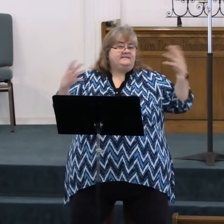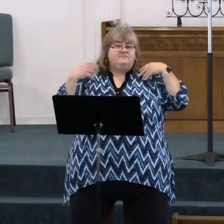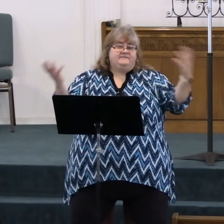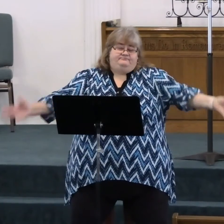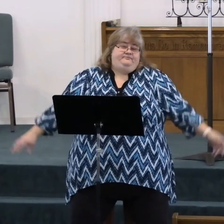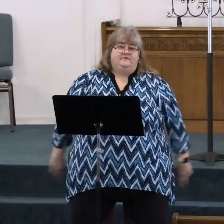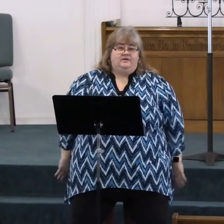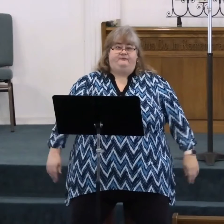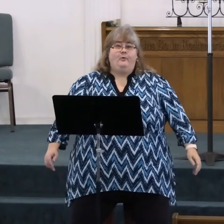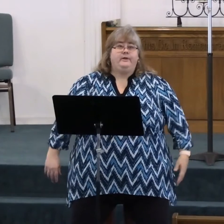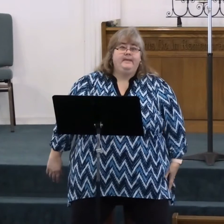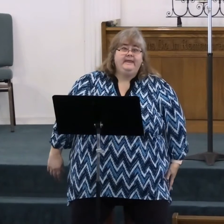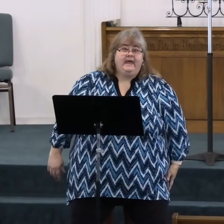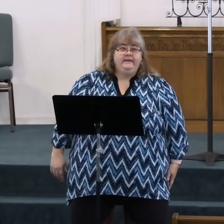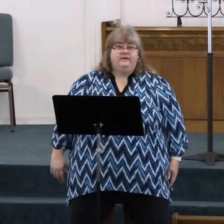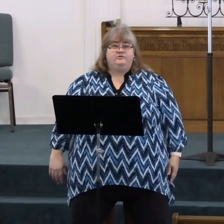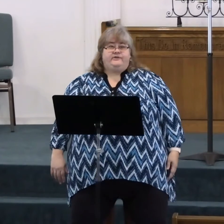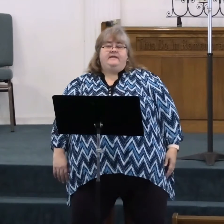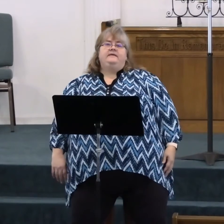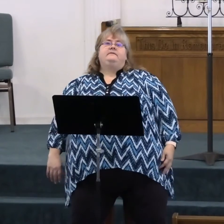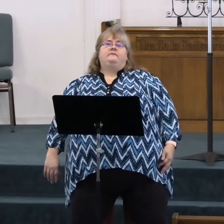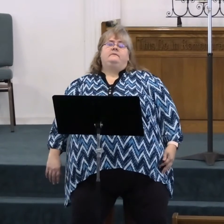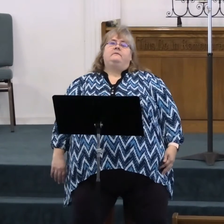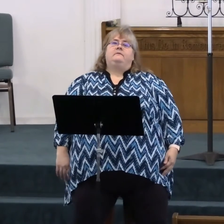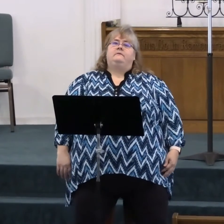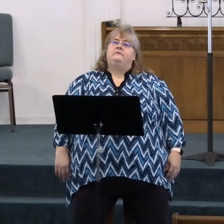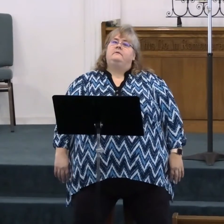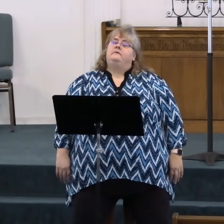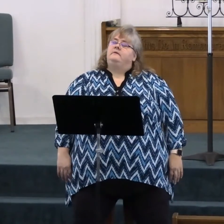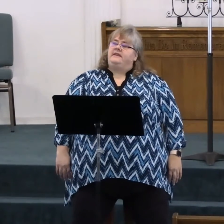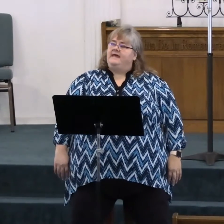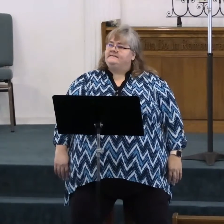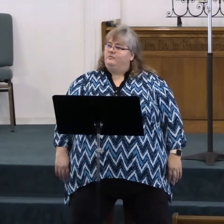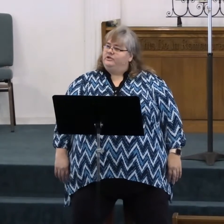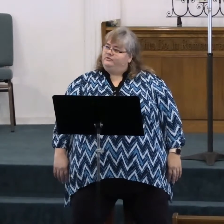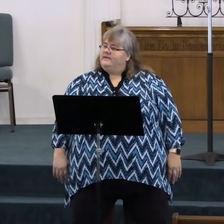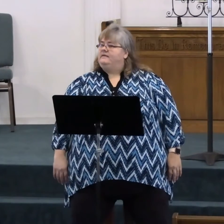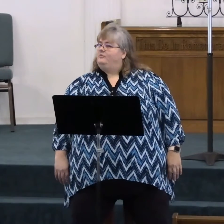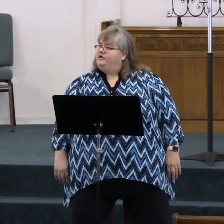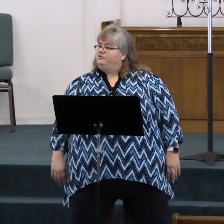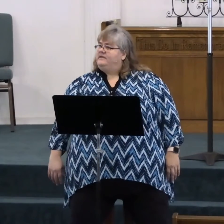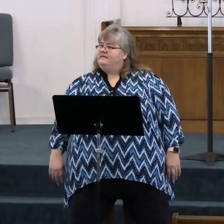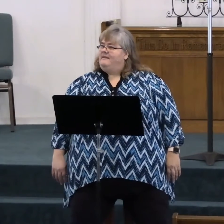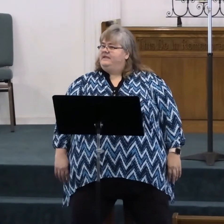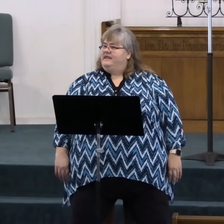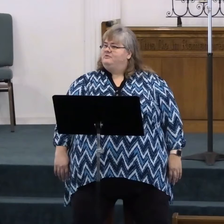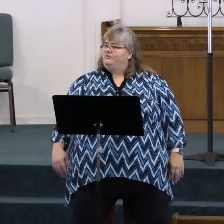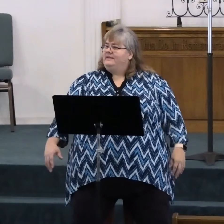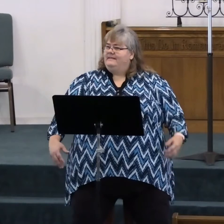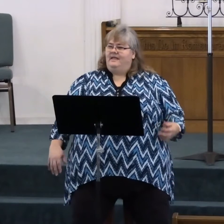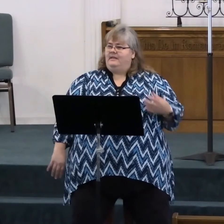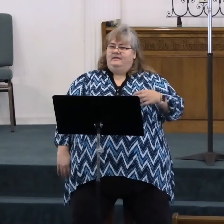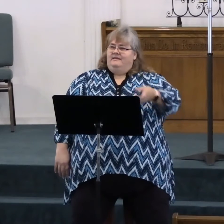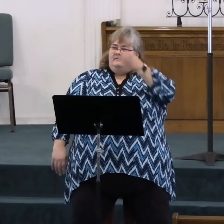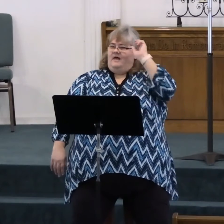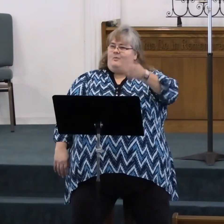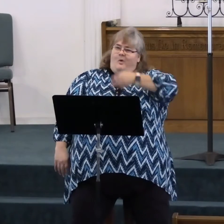It was foreign to me. I didn't understand it. And I asked him, What are you drinking? I mean, he was drinking like